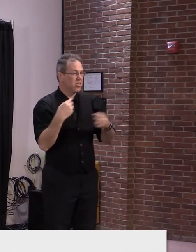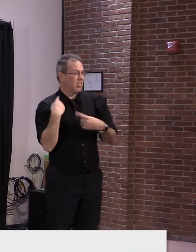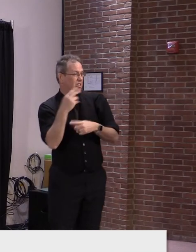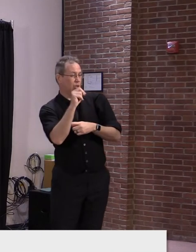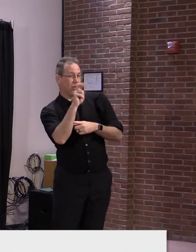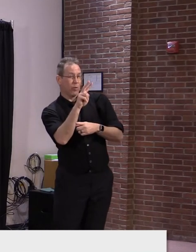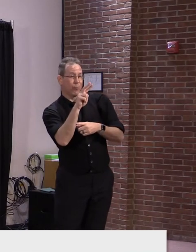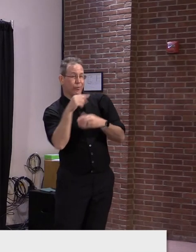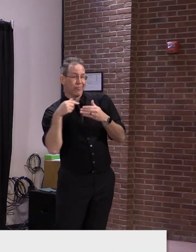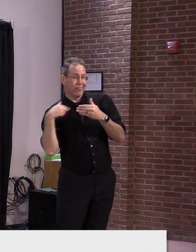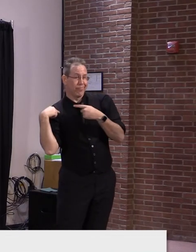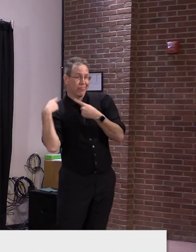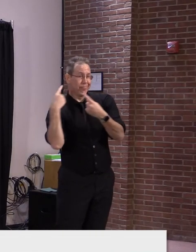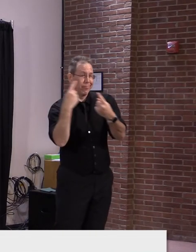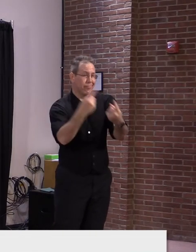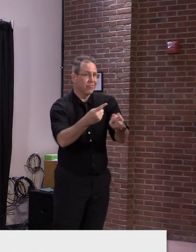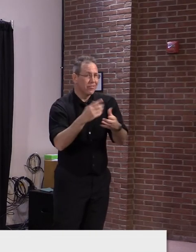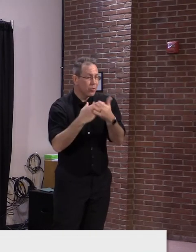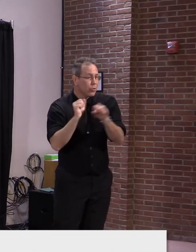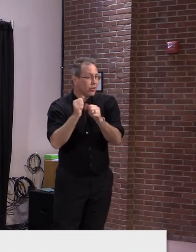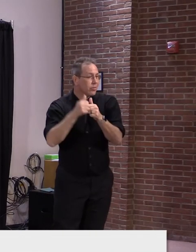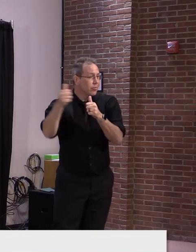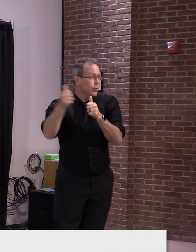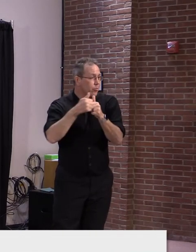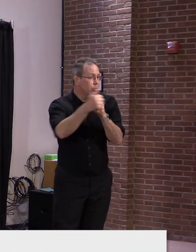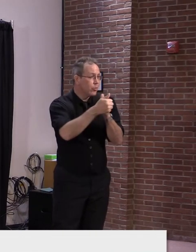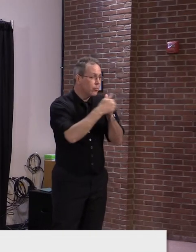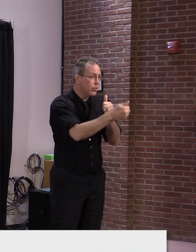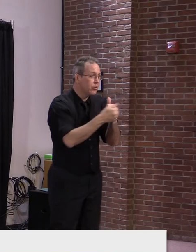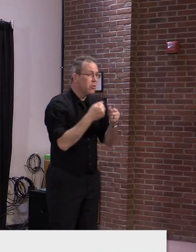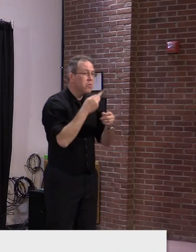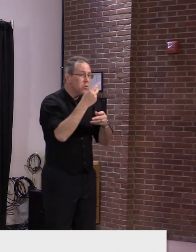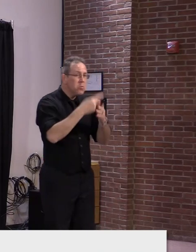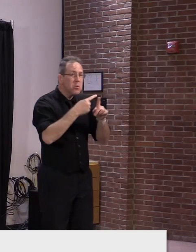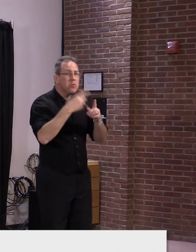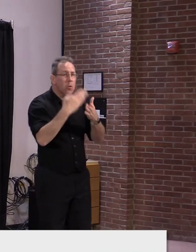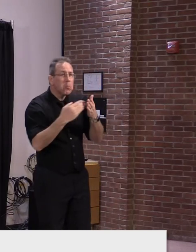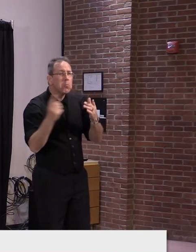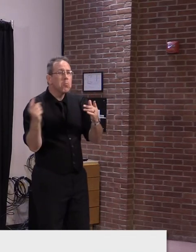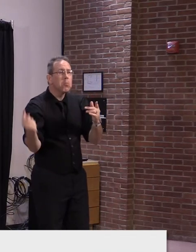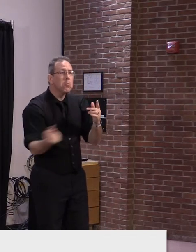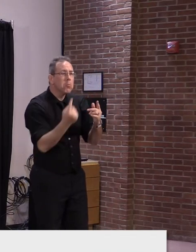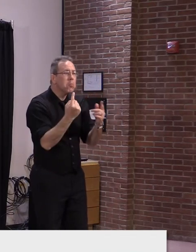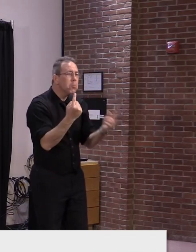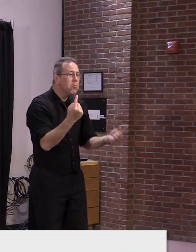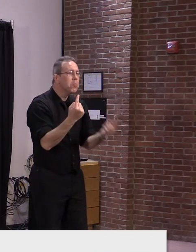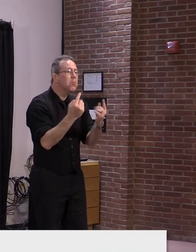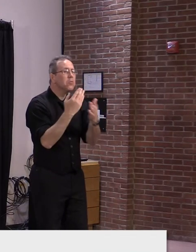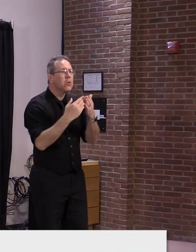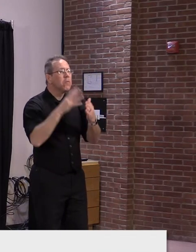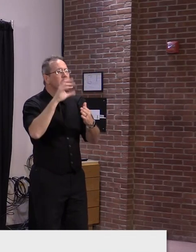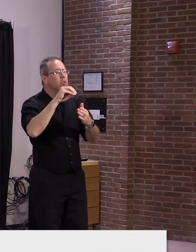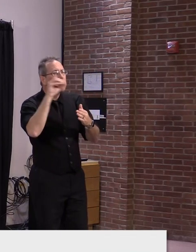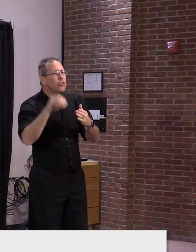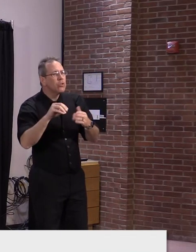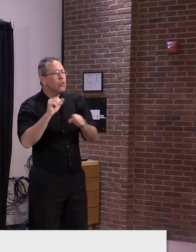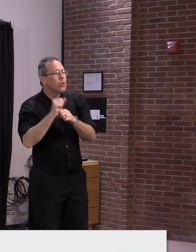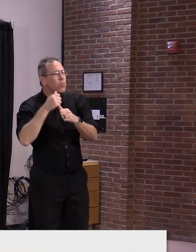several months, folks have been utilizing more ad hoc remote work based on